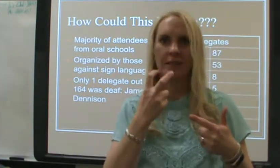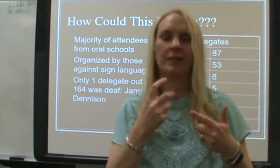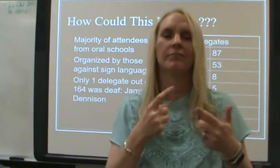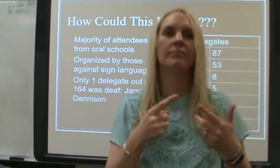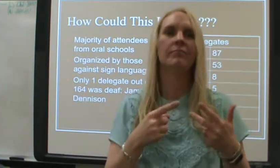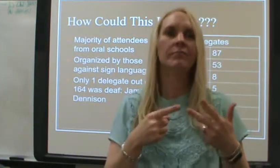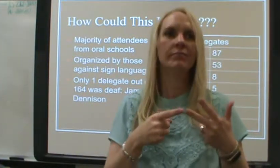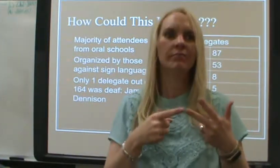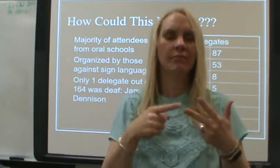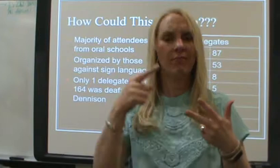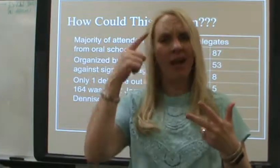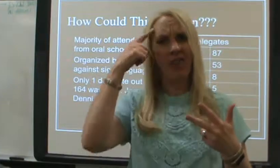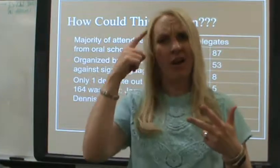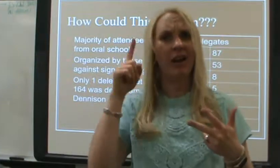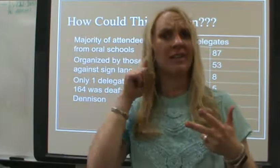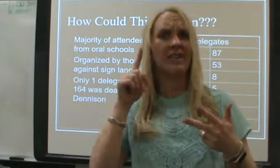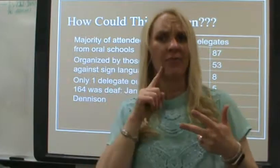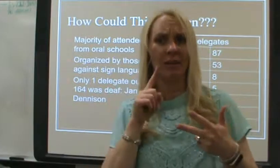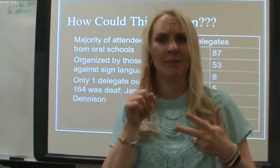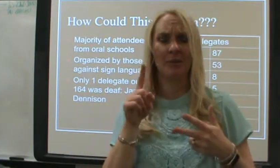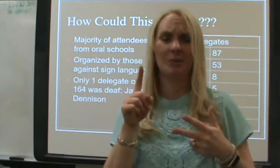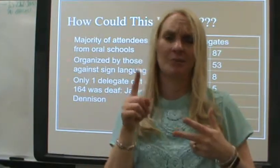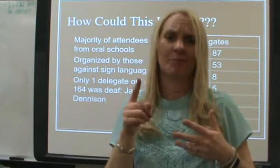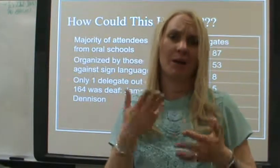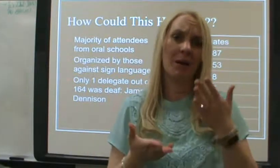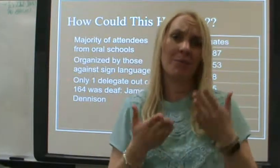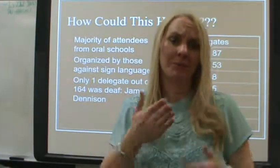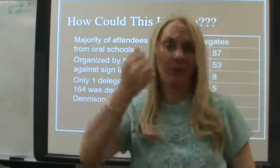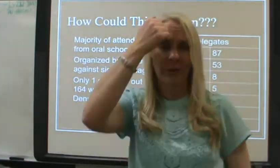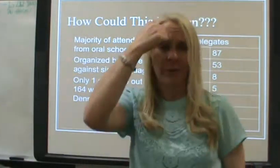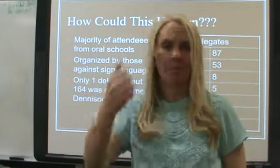oralism, and thought deaf people probably were dumb.